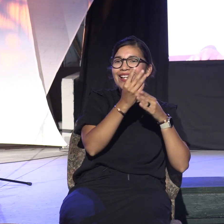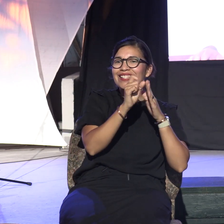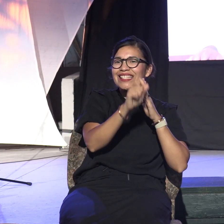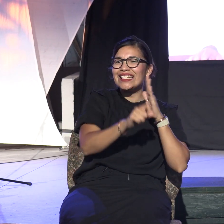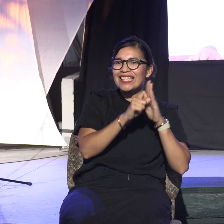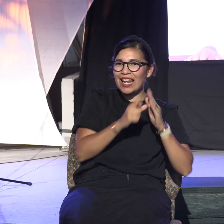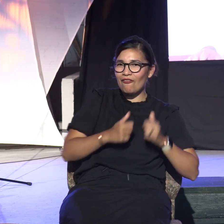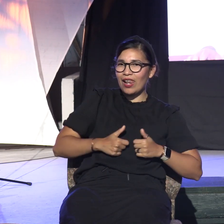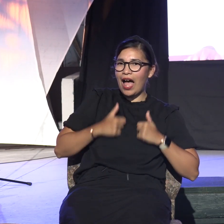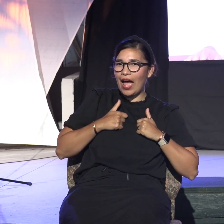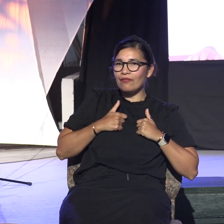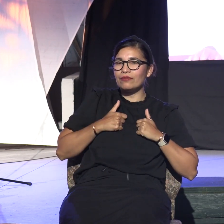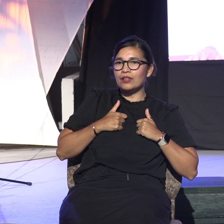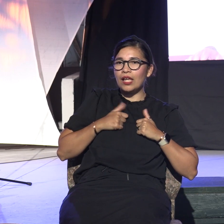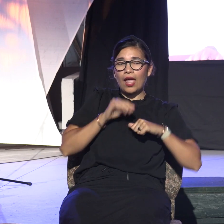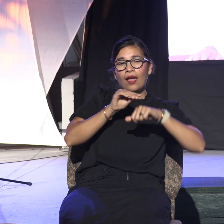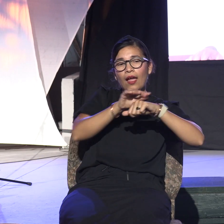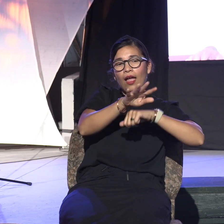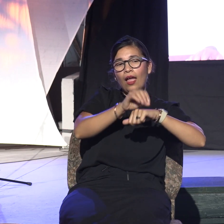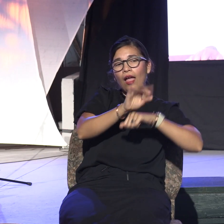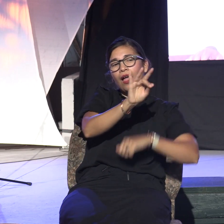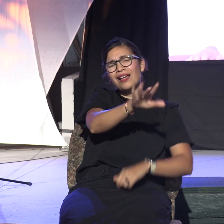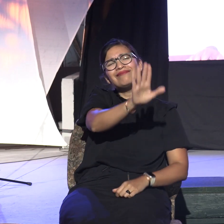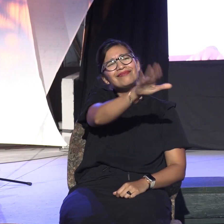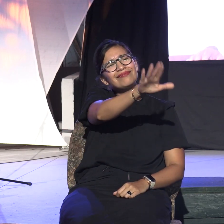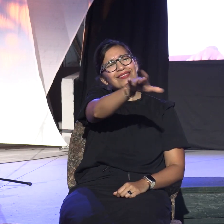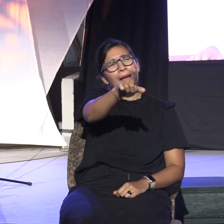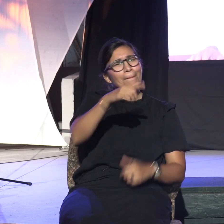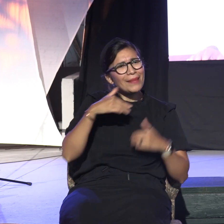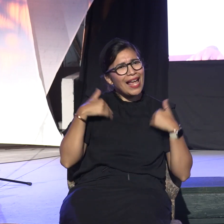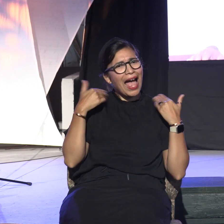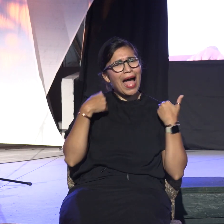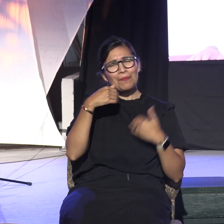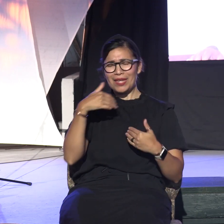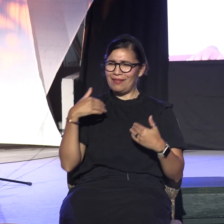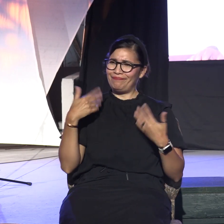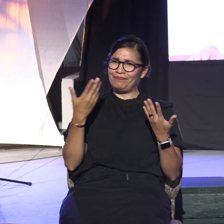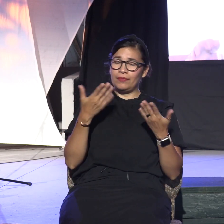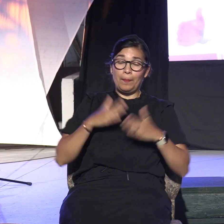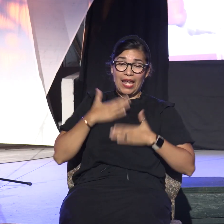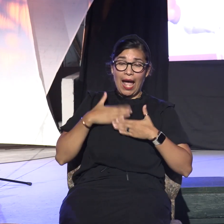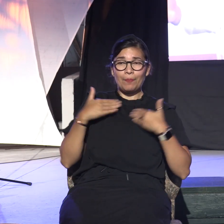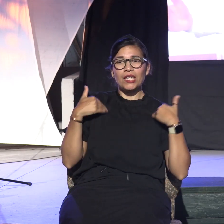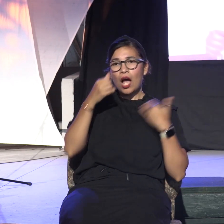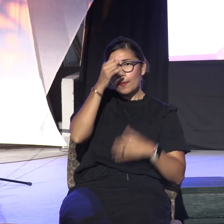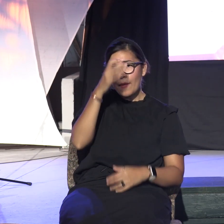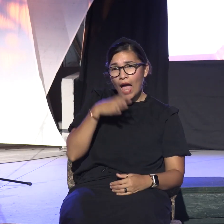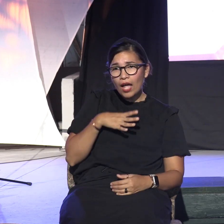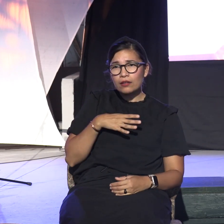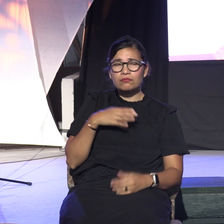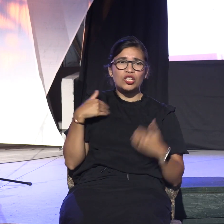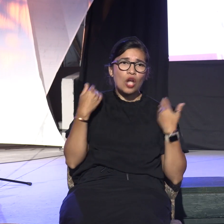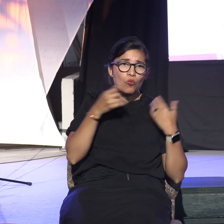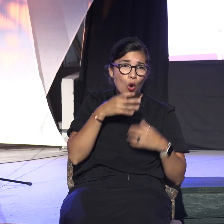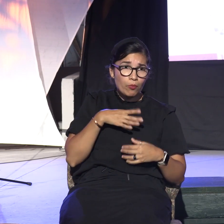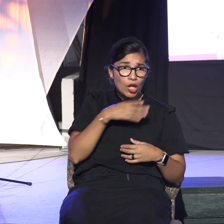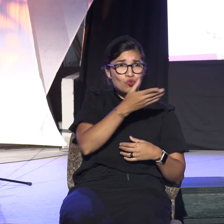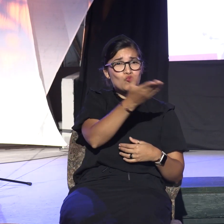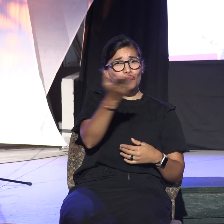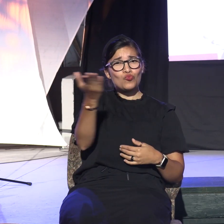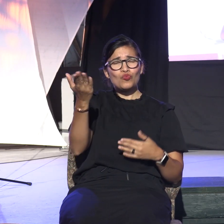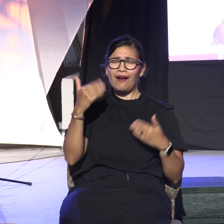young, and let your heart give you joy in the days of your youth. His advice